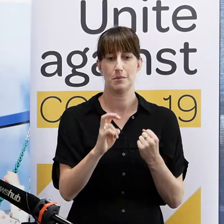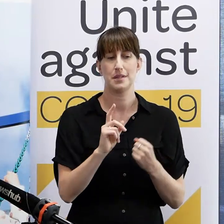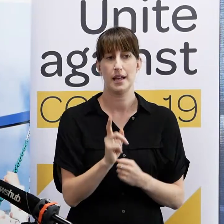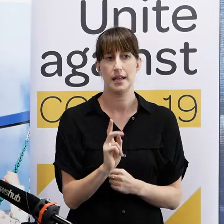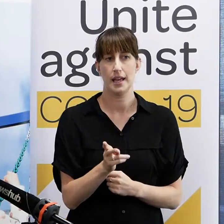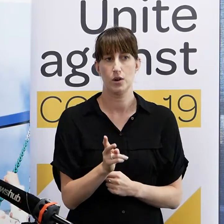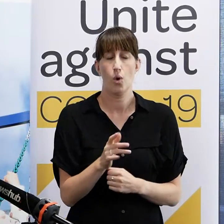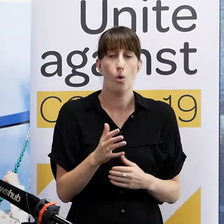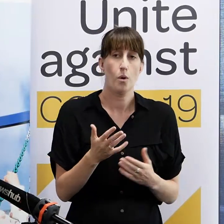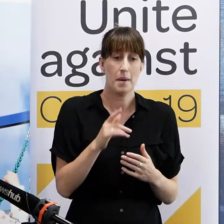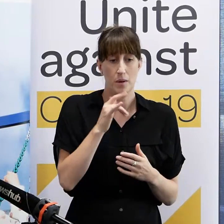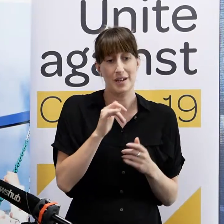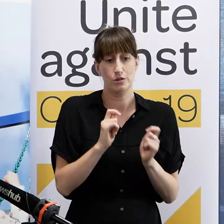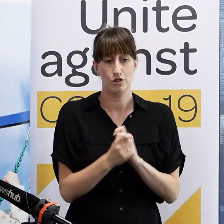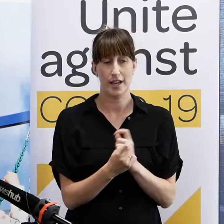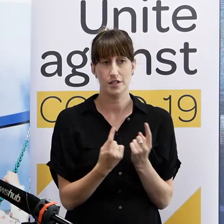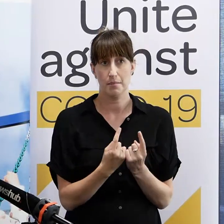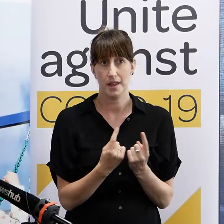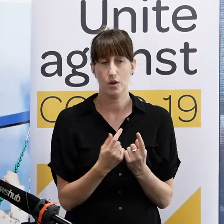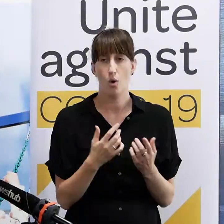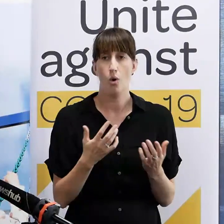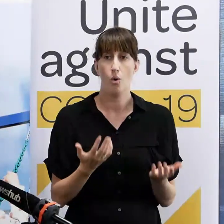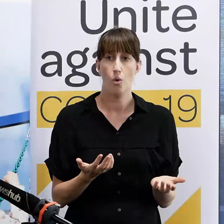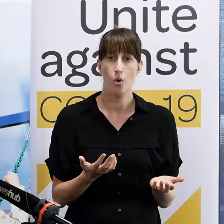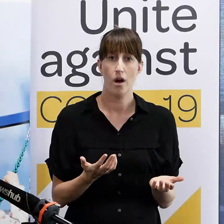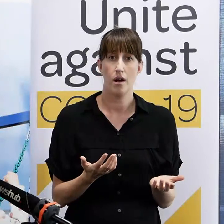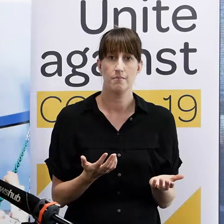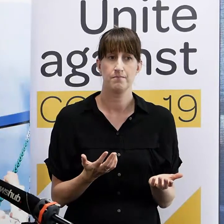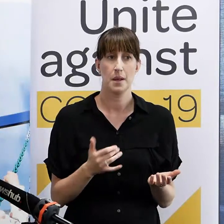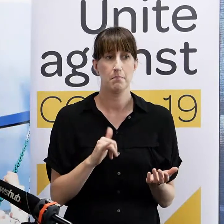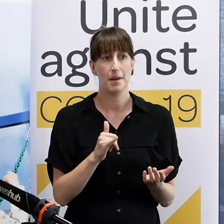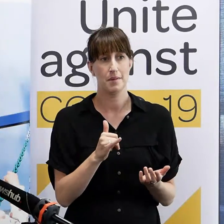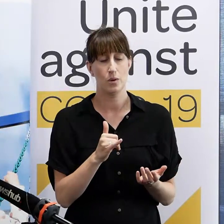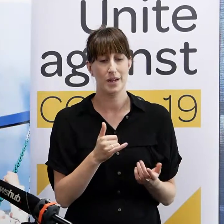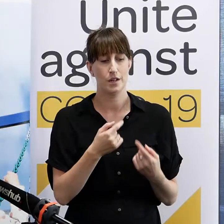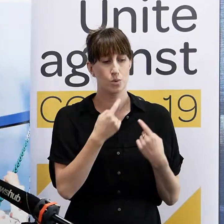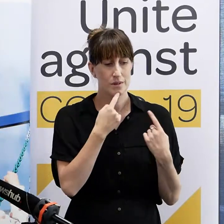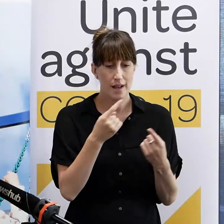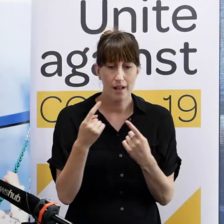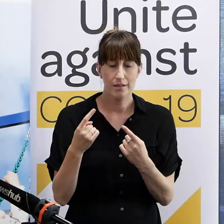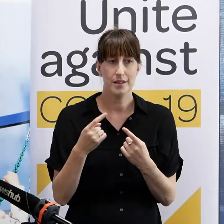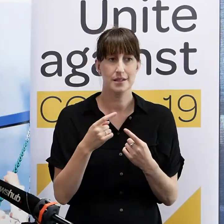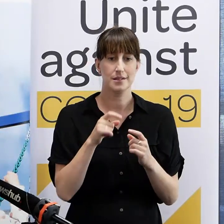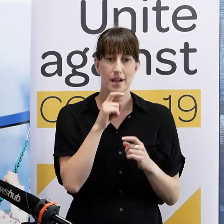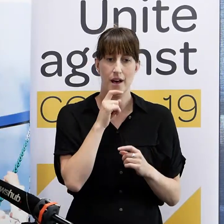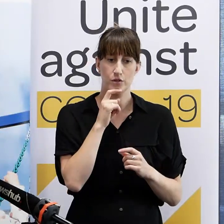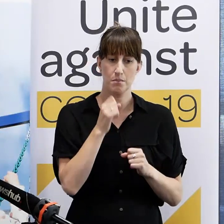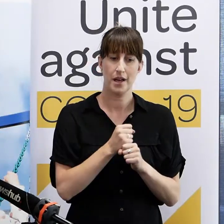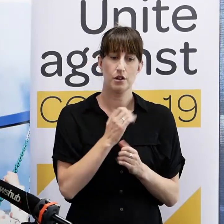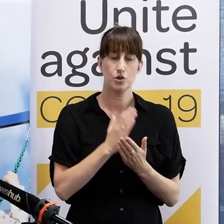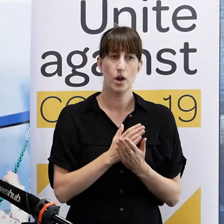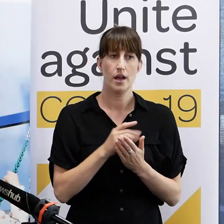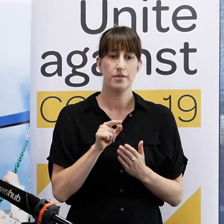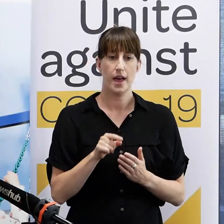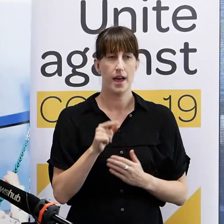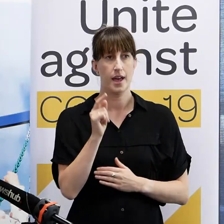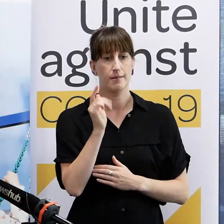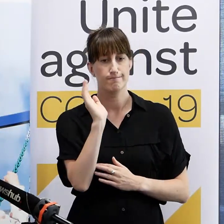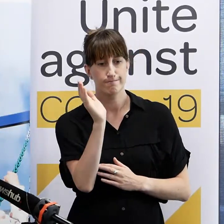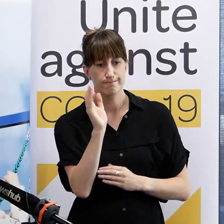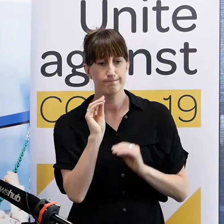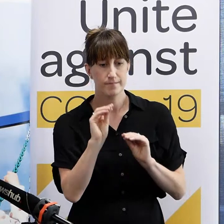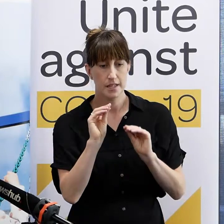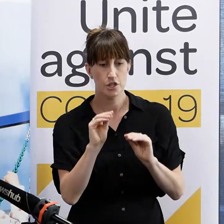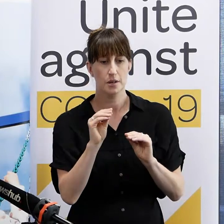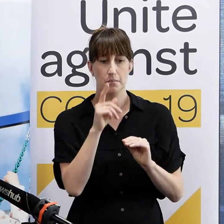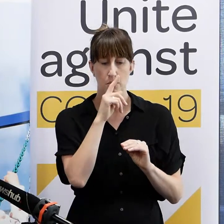subtle change, or do we just need to reinforce with our staff what those processes are and ensure that they're briefing correctly and